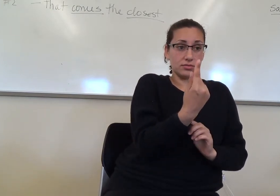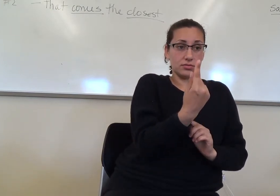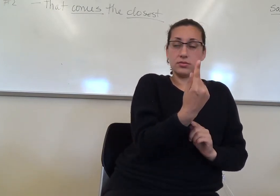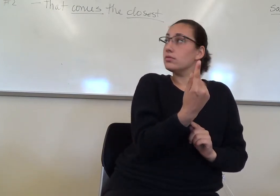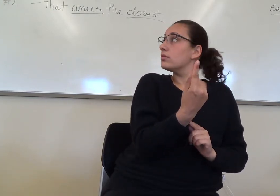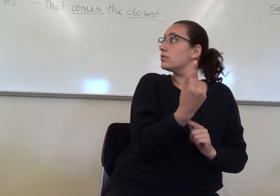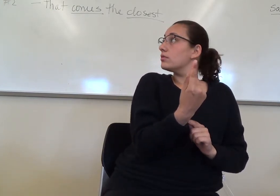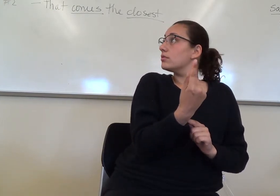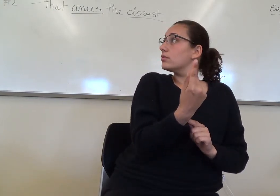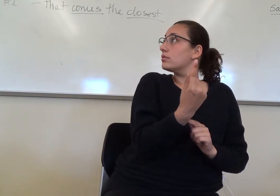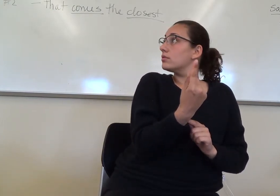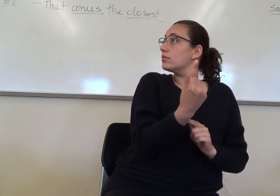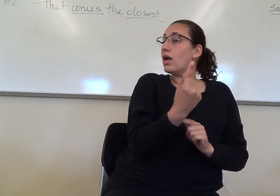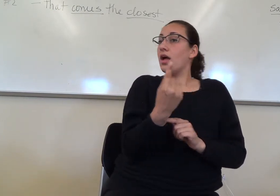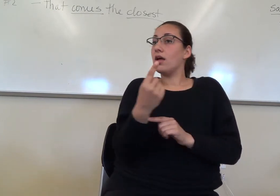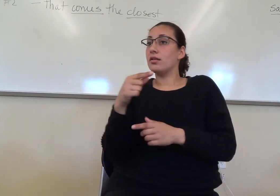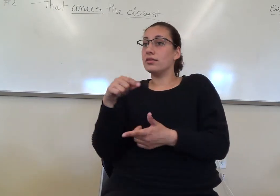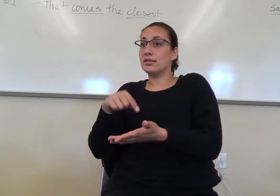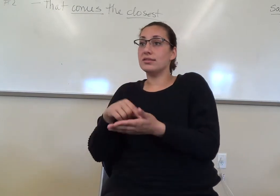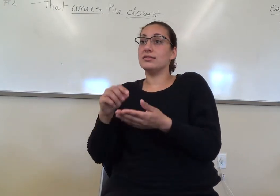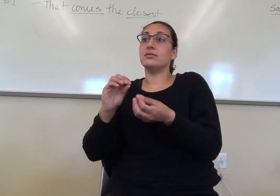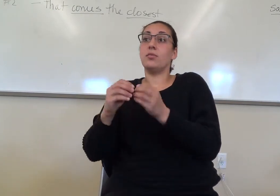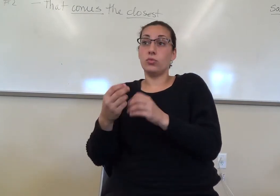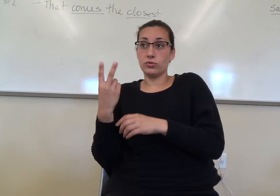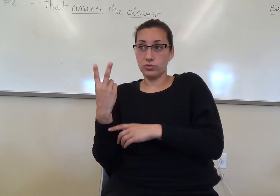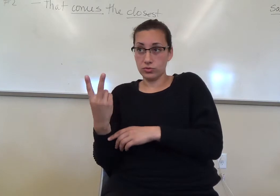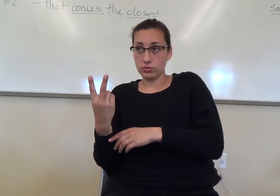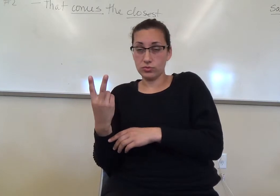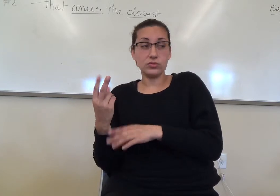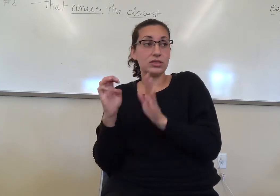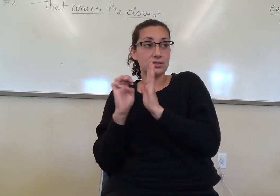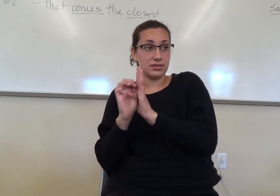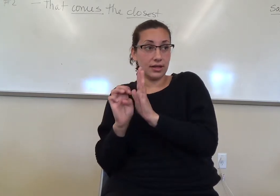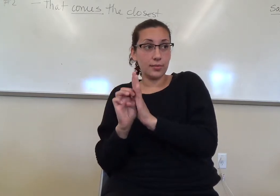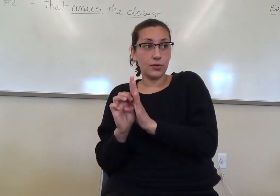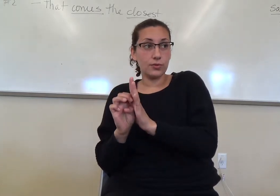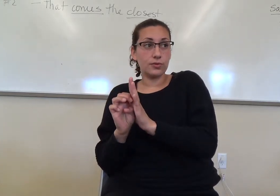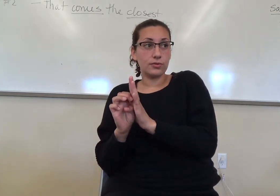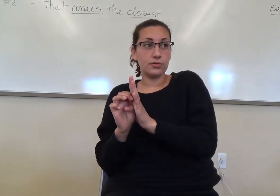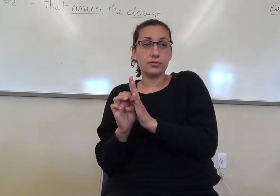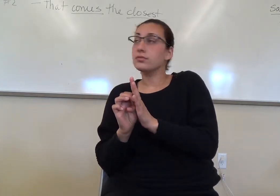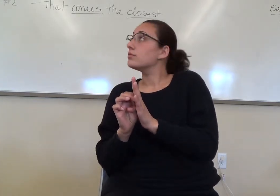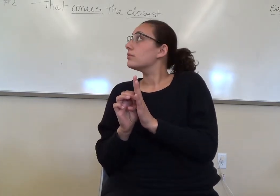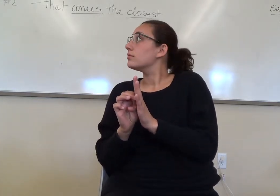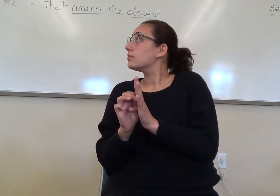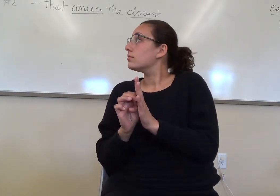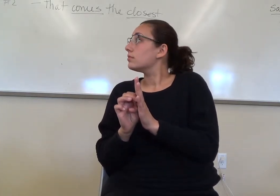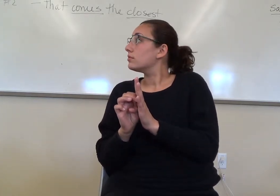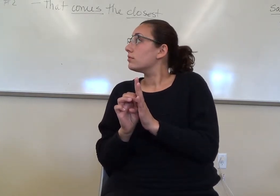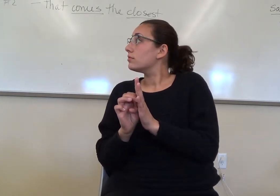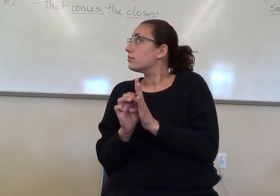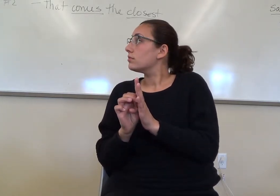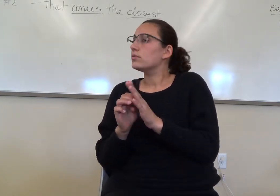right, and this is example 2, I'm just going to do that same thing. What sentence is